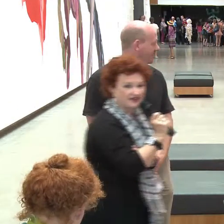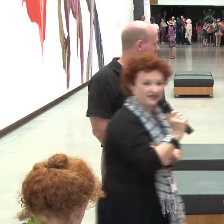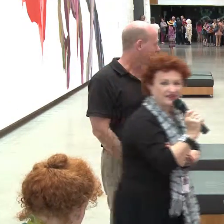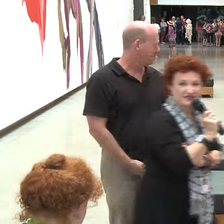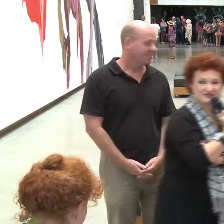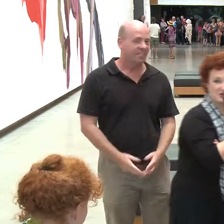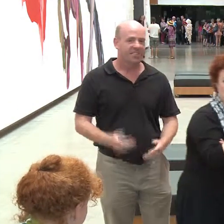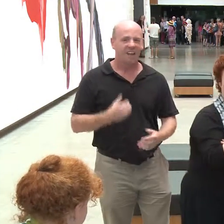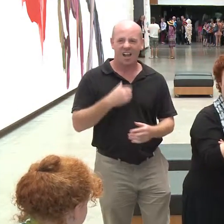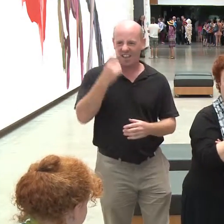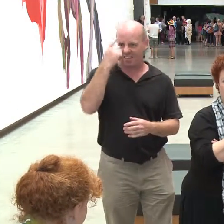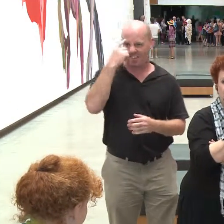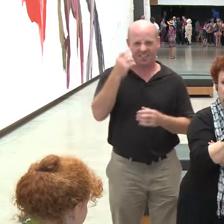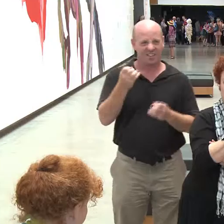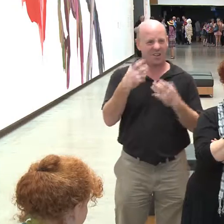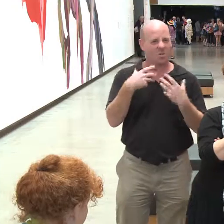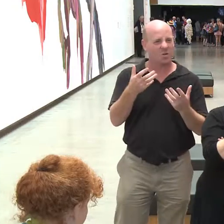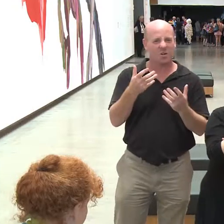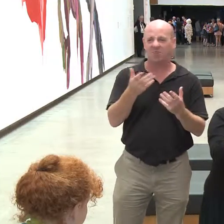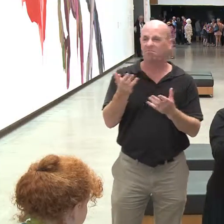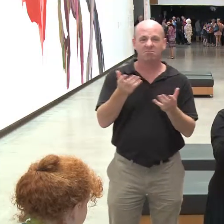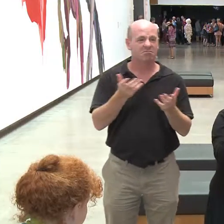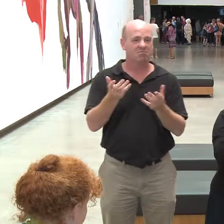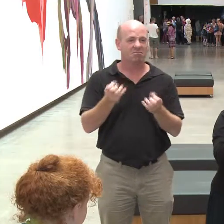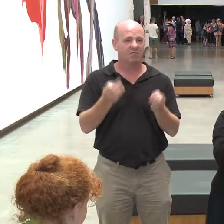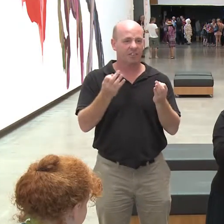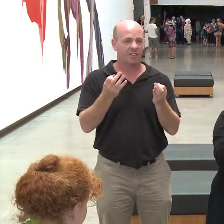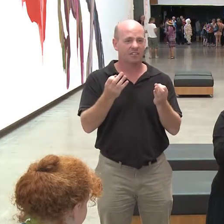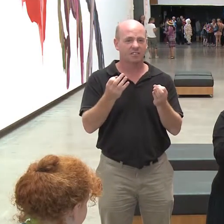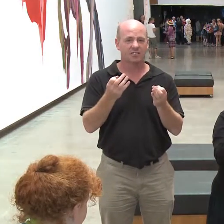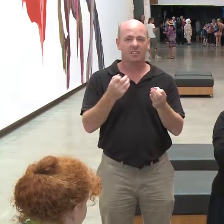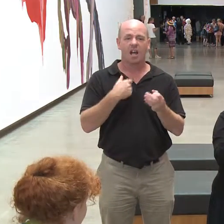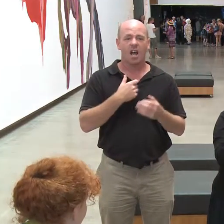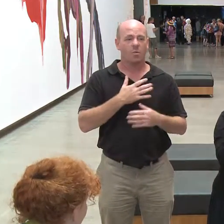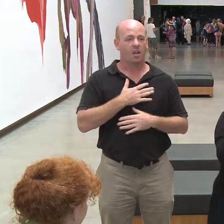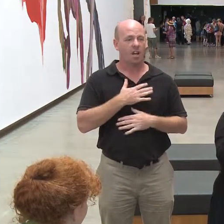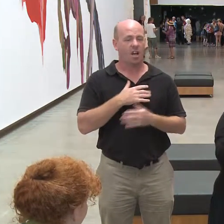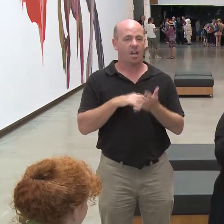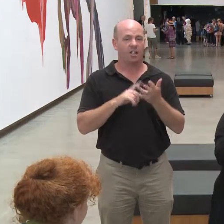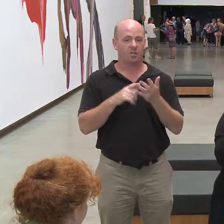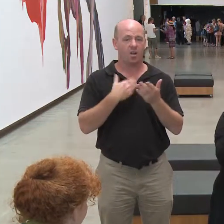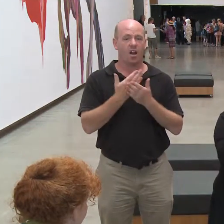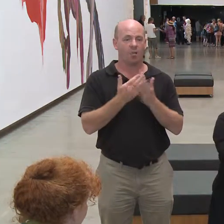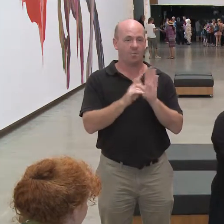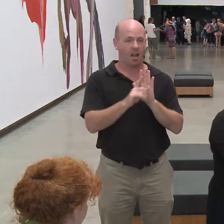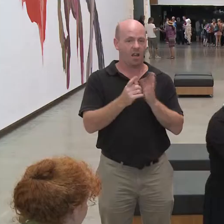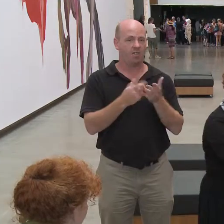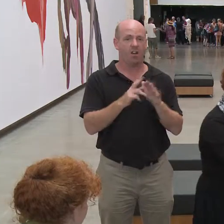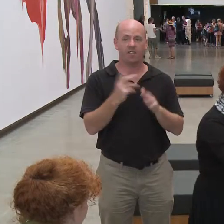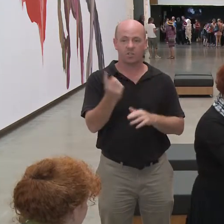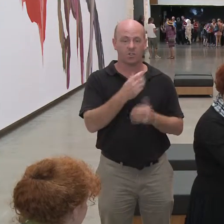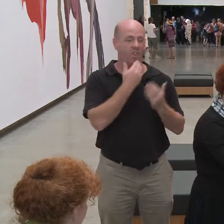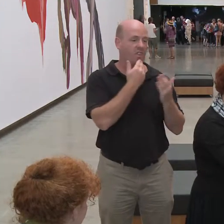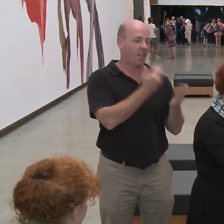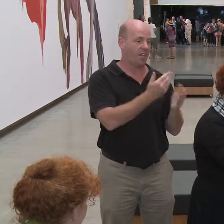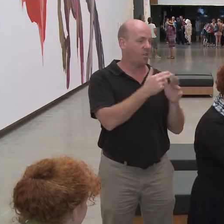I think if there's no more more questions from anybody, I'd like to, on behalf of us all, thank you, Rose,